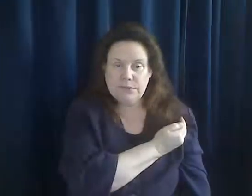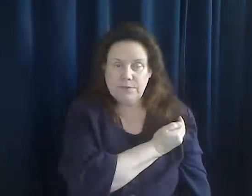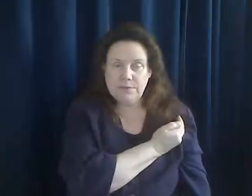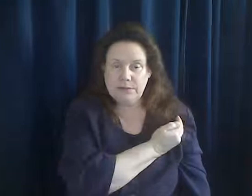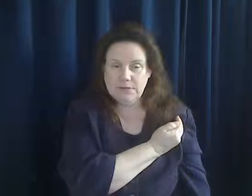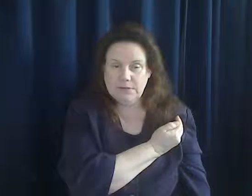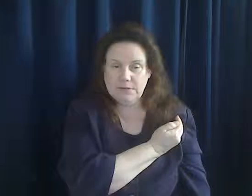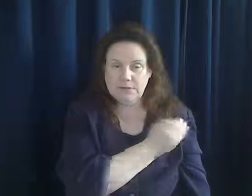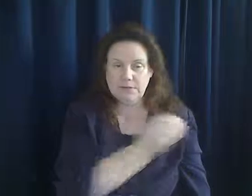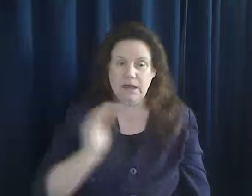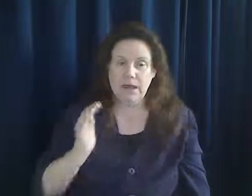up on the left shoulder.